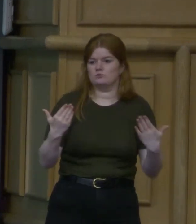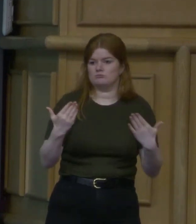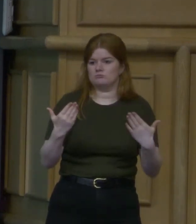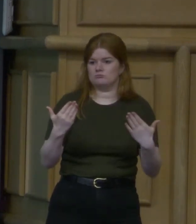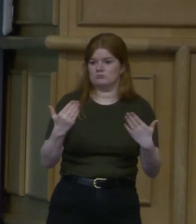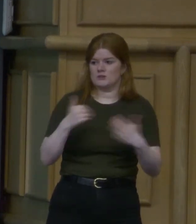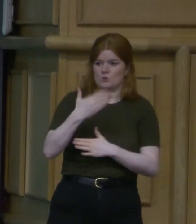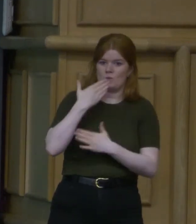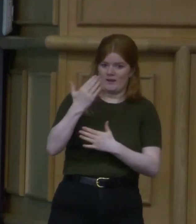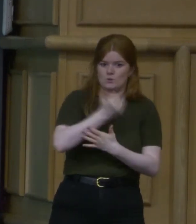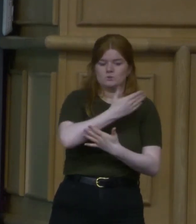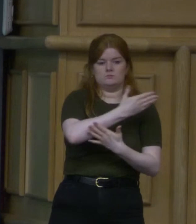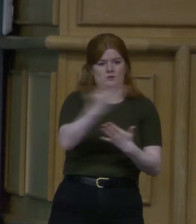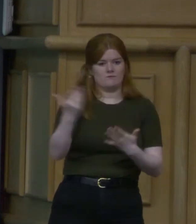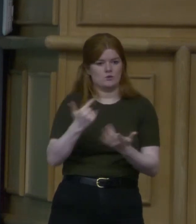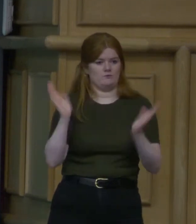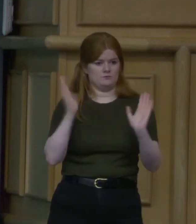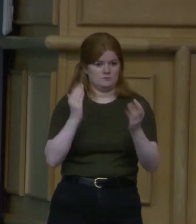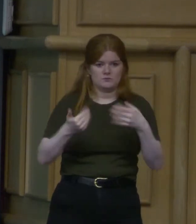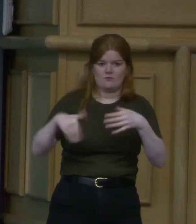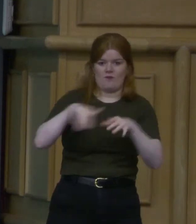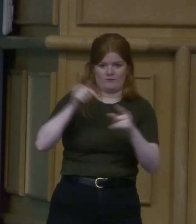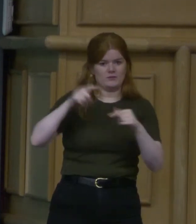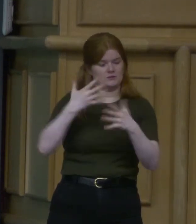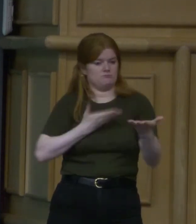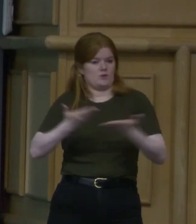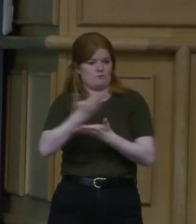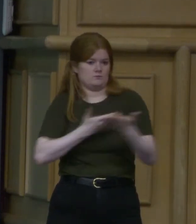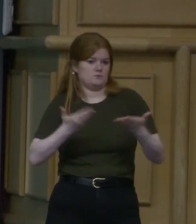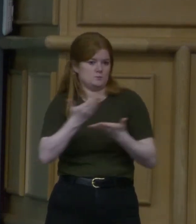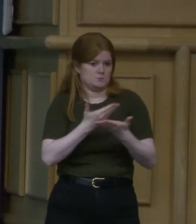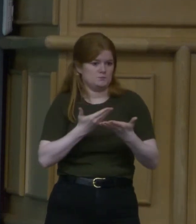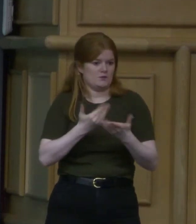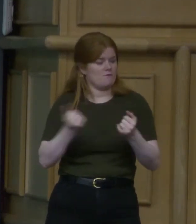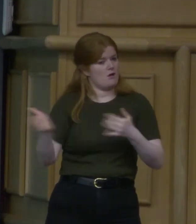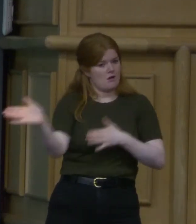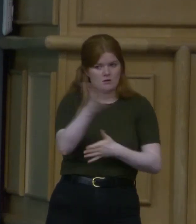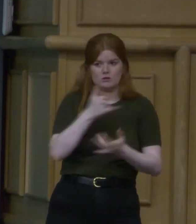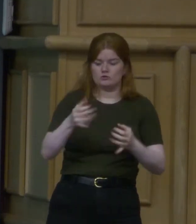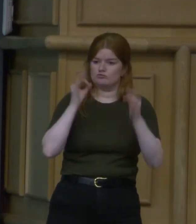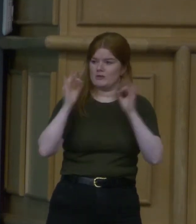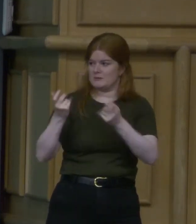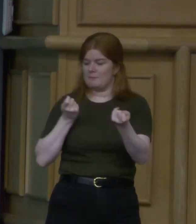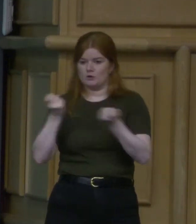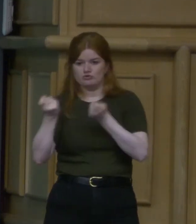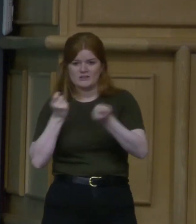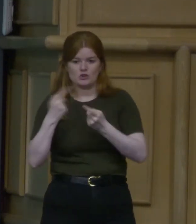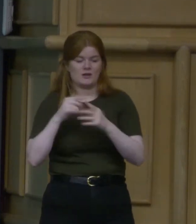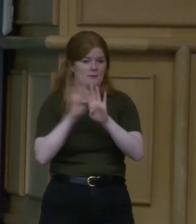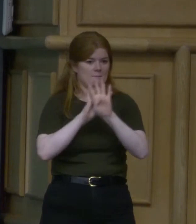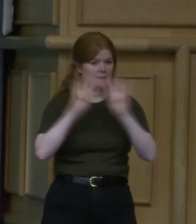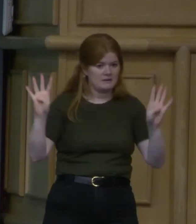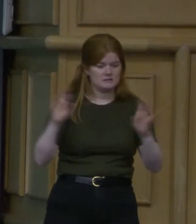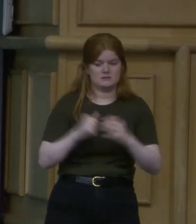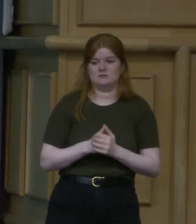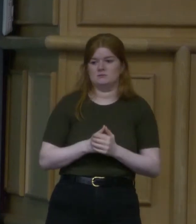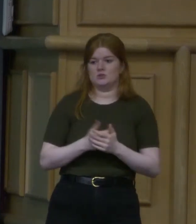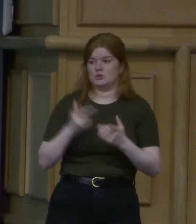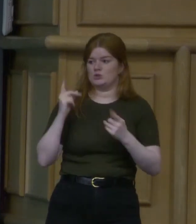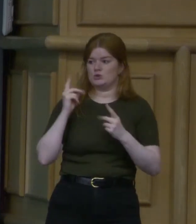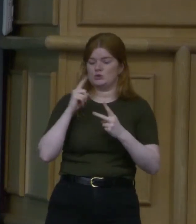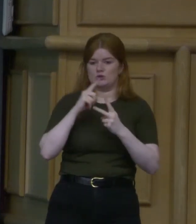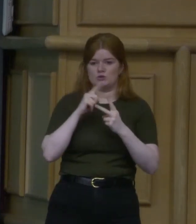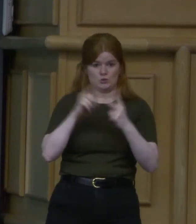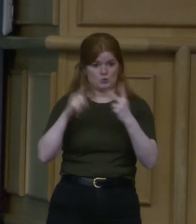Thank you to all of you for being part of this conversation, to all of our great moderators and panellists, to the